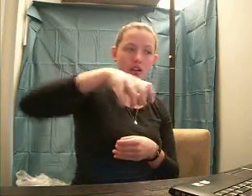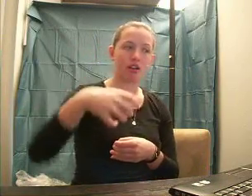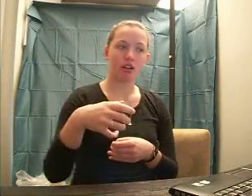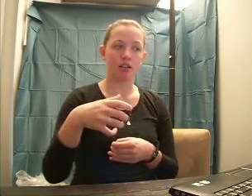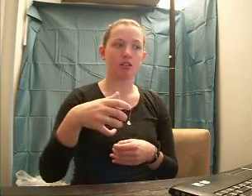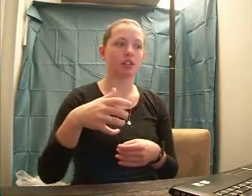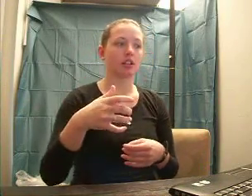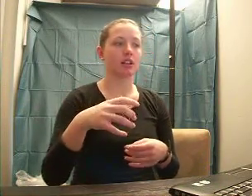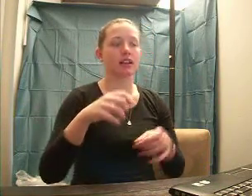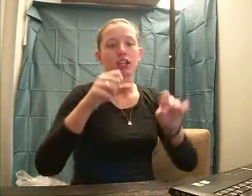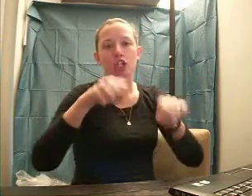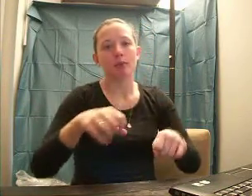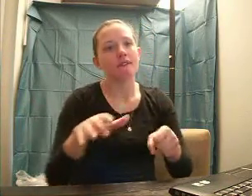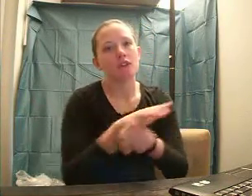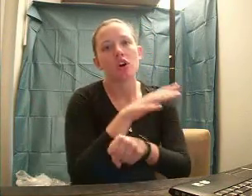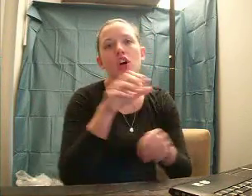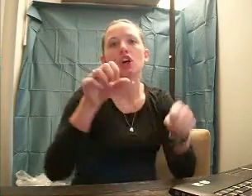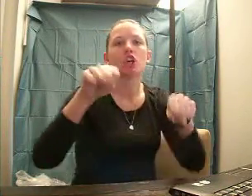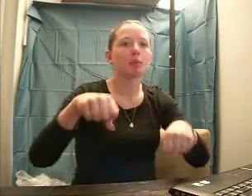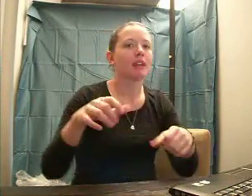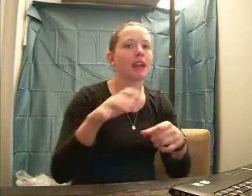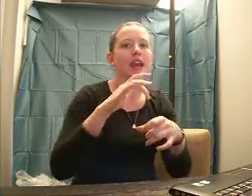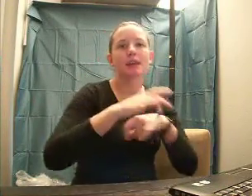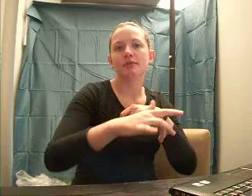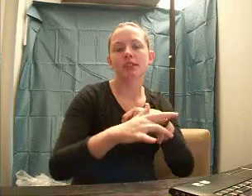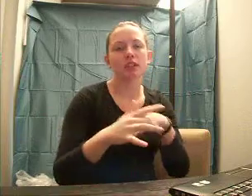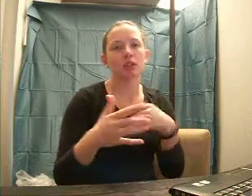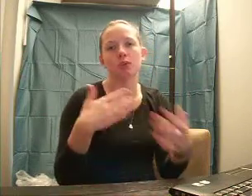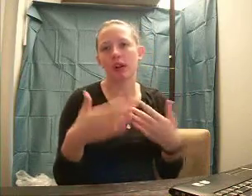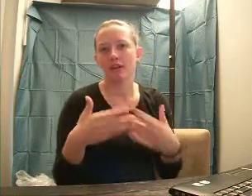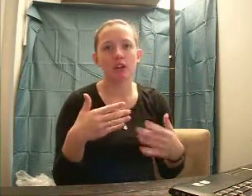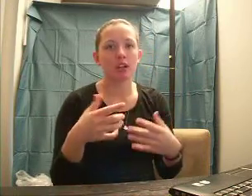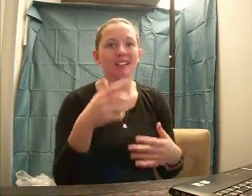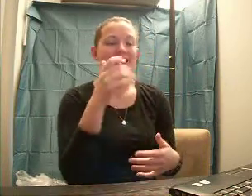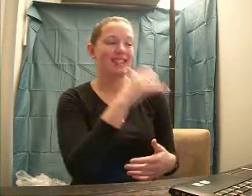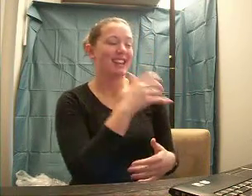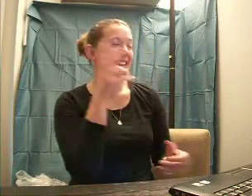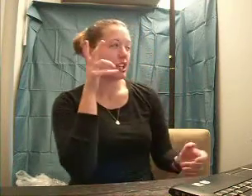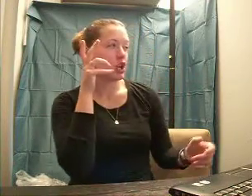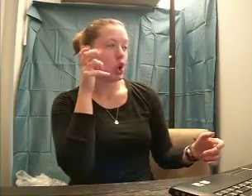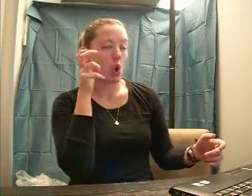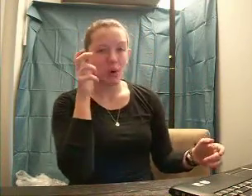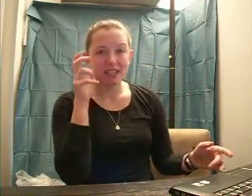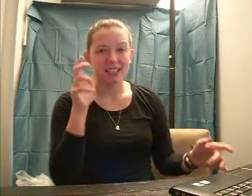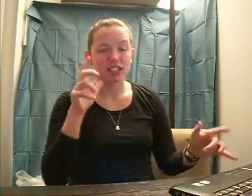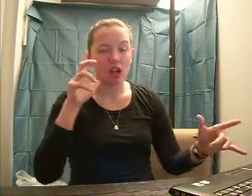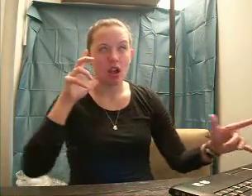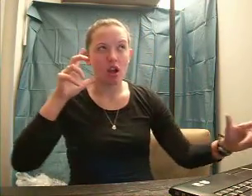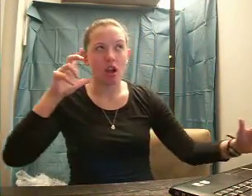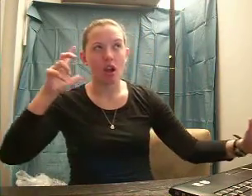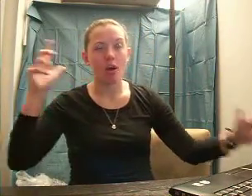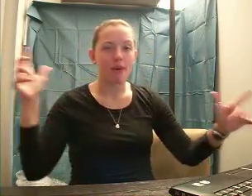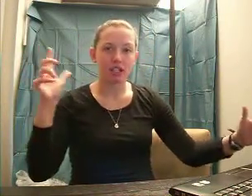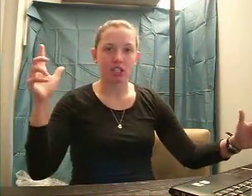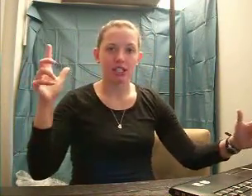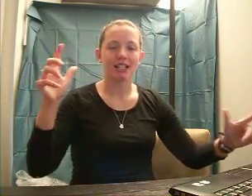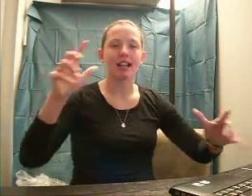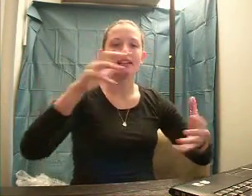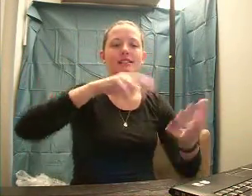sensory movement task soup of noise. Now this noise is so great that society places a huge premium on those of us who